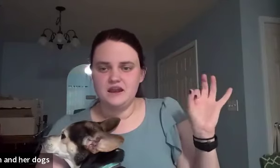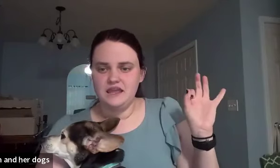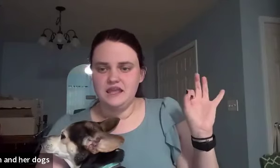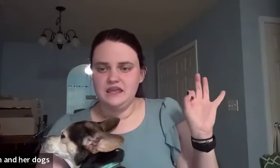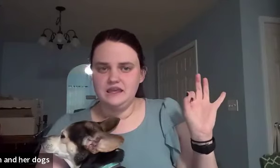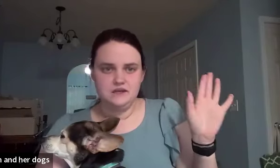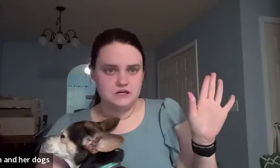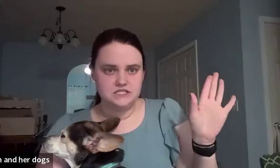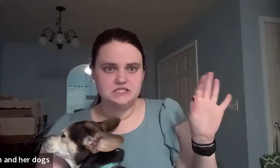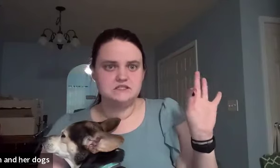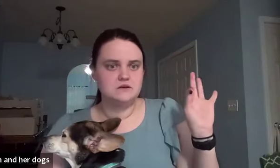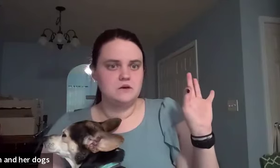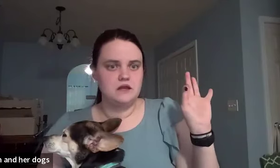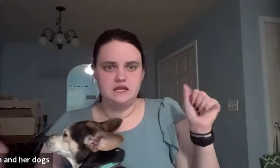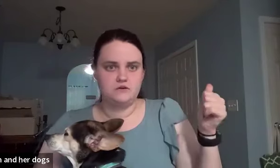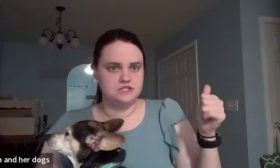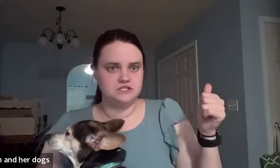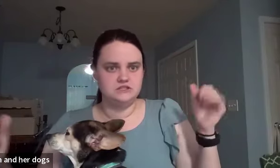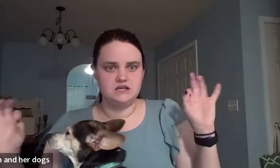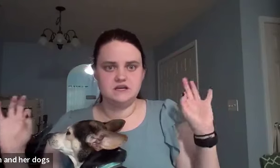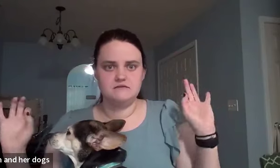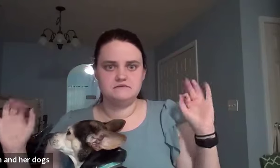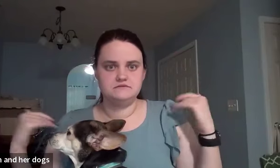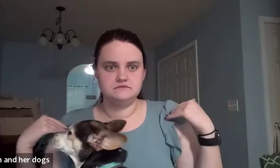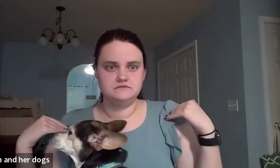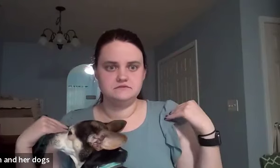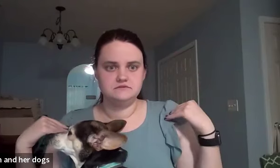Okay. Any questions? Any other questions you guys have?